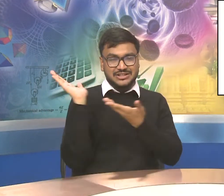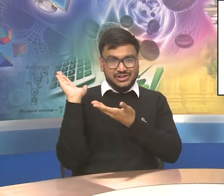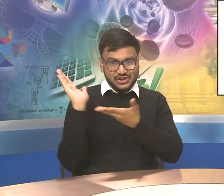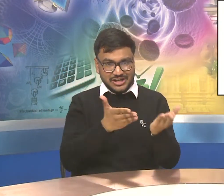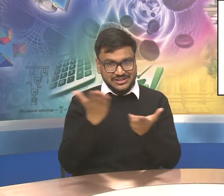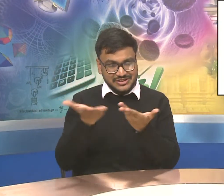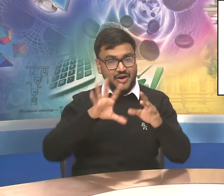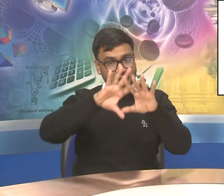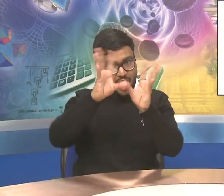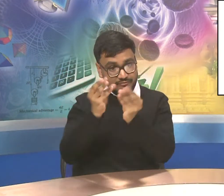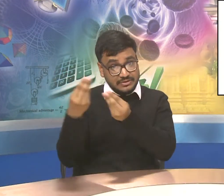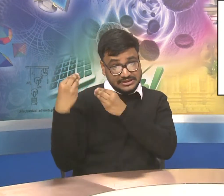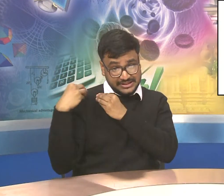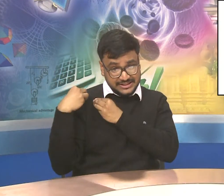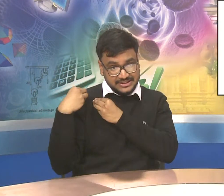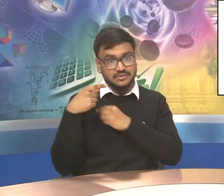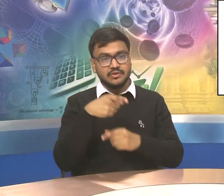First is reference services